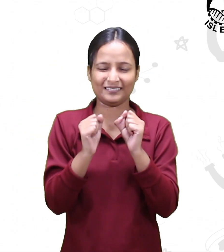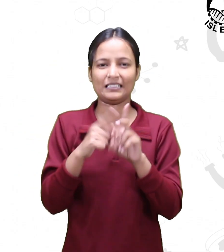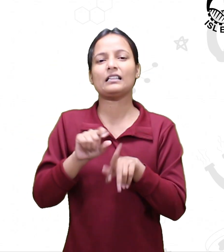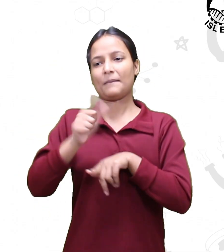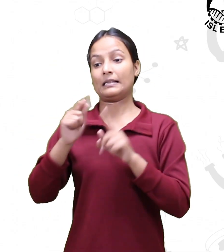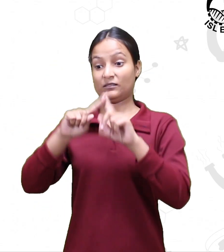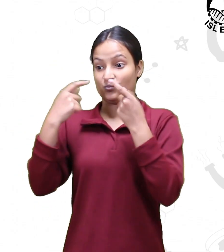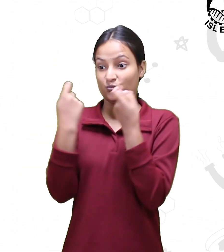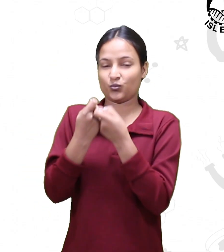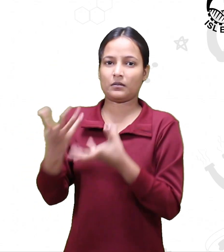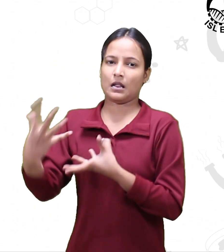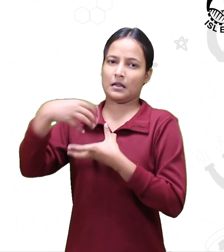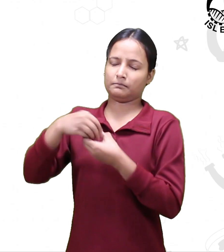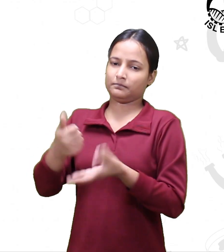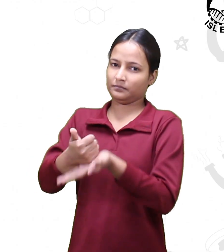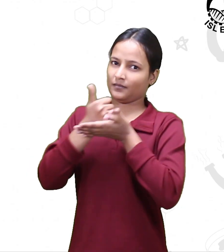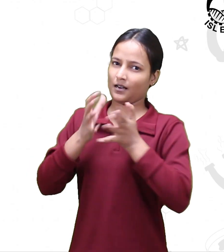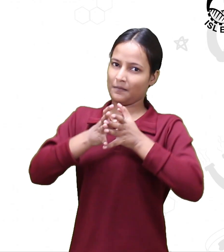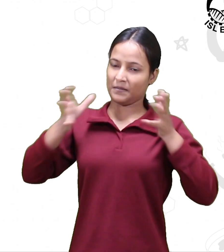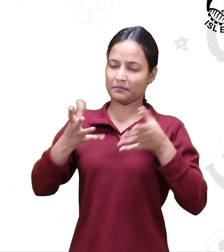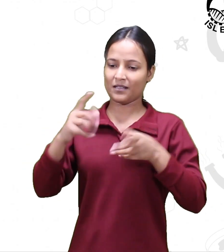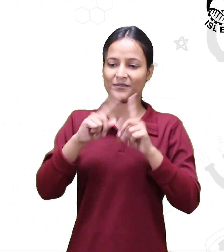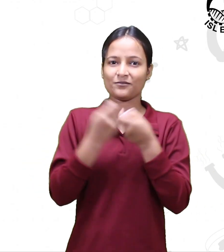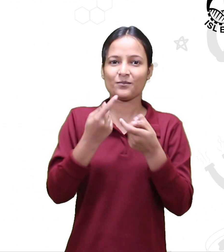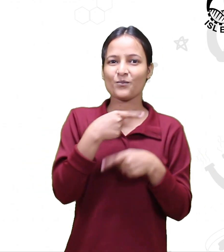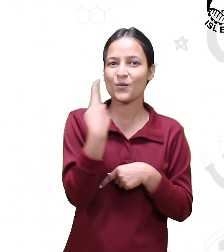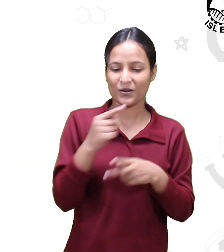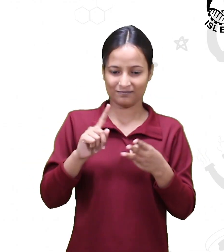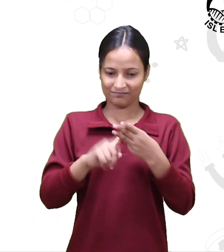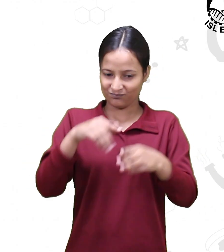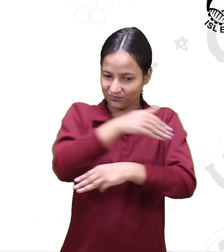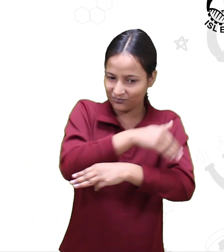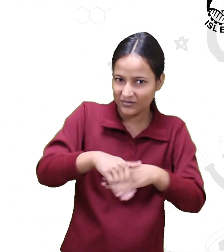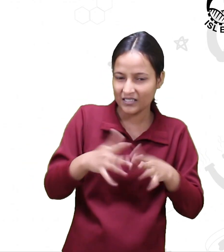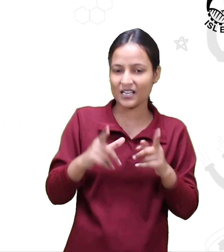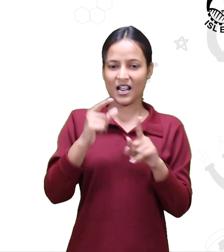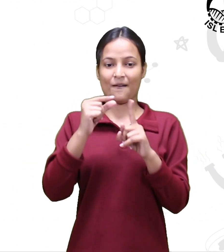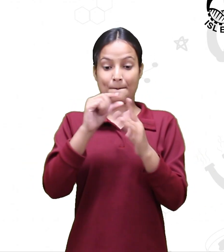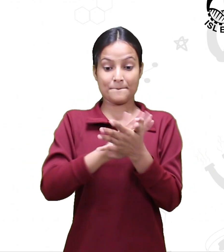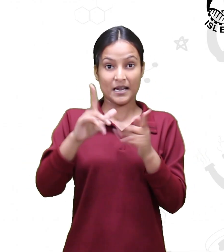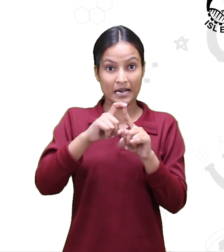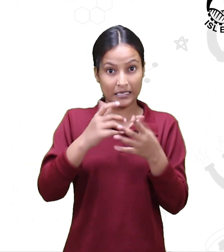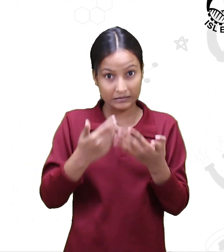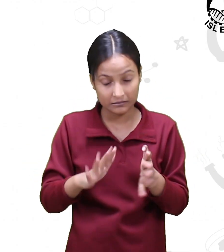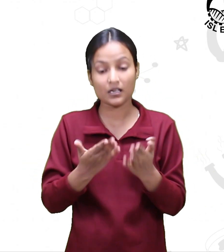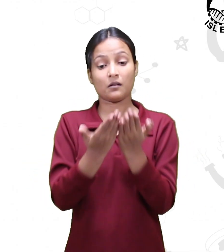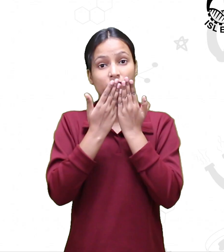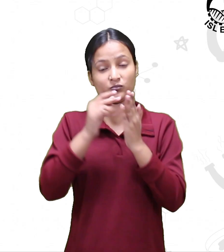more fantastic in the sense that it was a very big group where there were engineers as part of the students. I mean, the